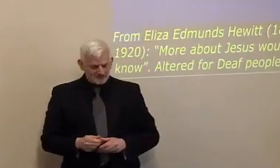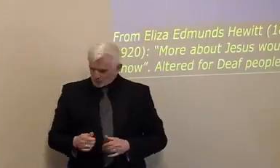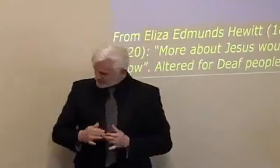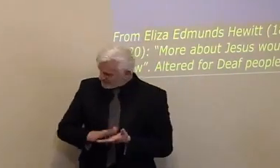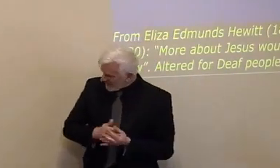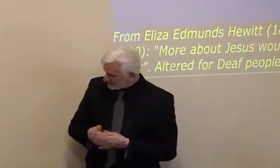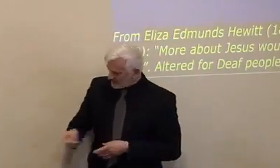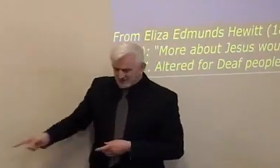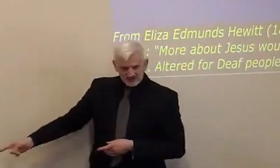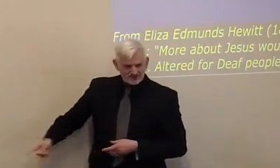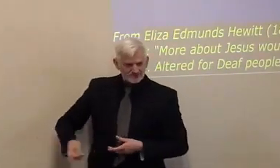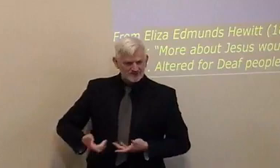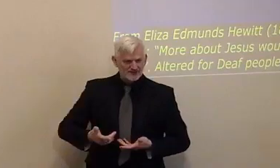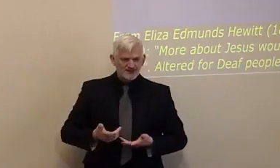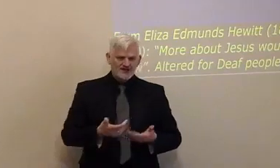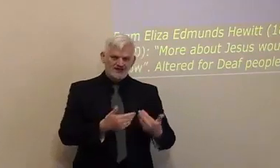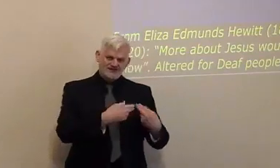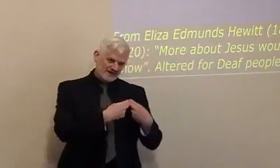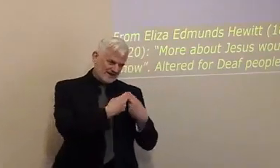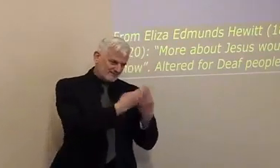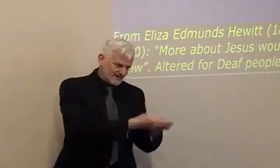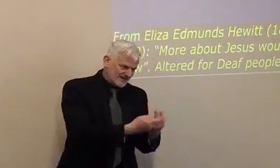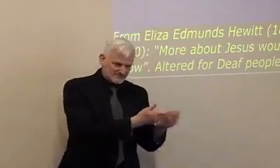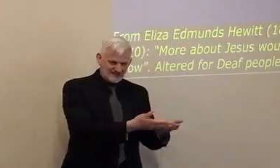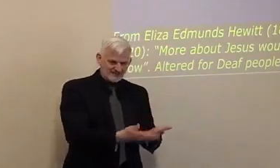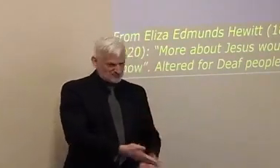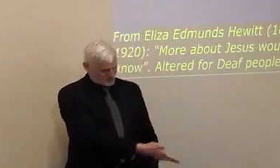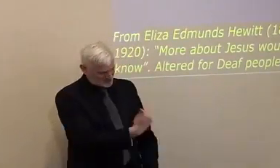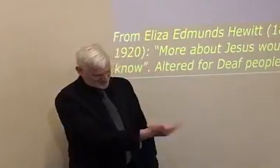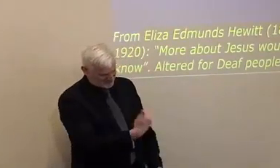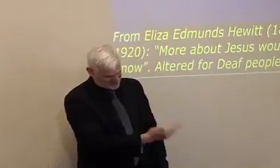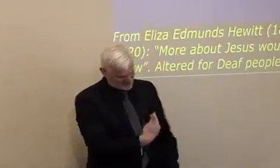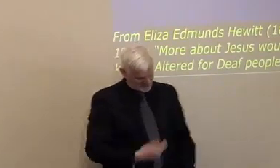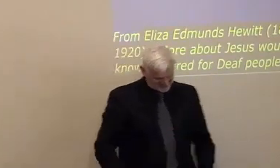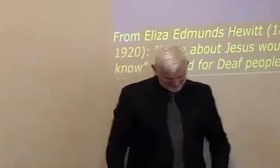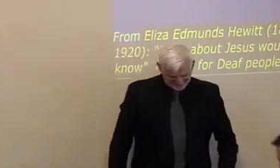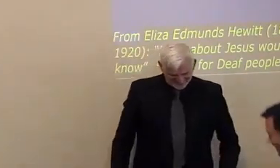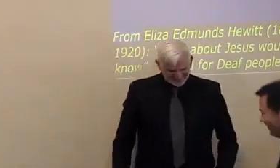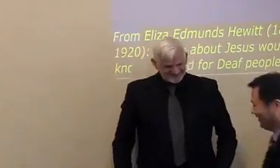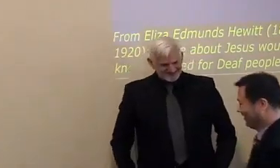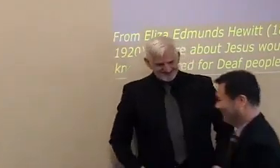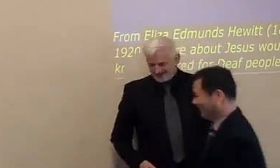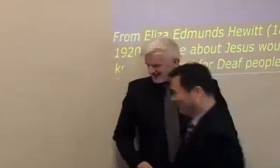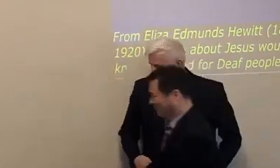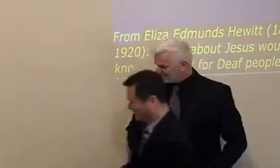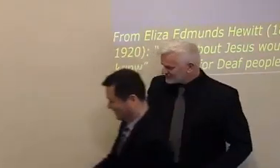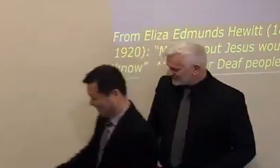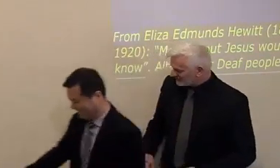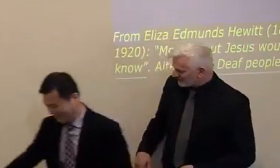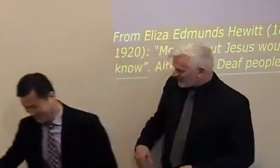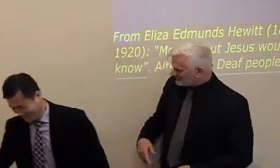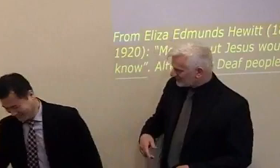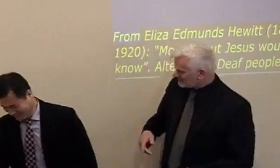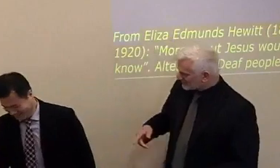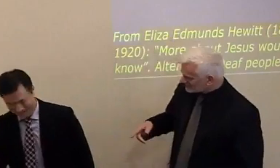brought a mat, and I'll let him talk. Yeah. I've got a mat here if you want